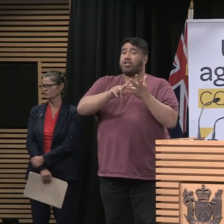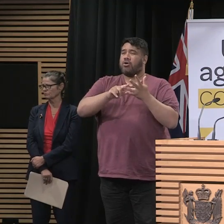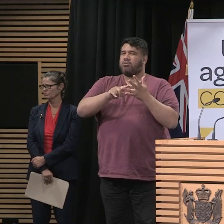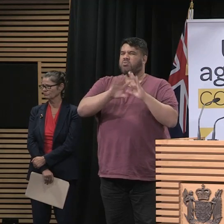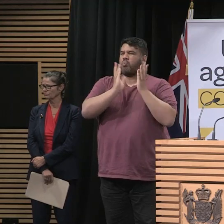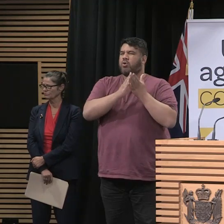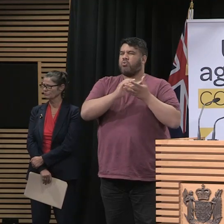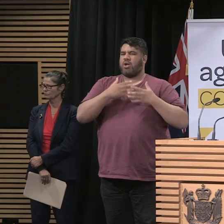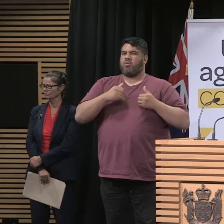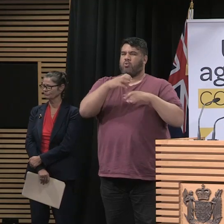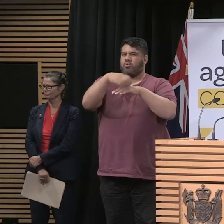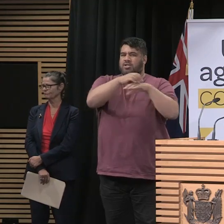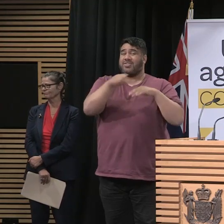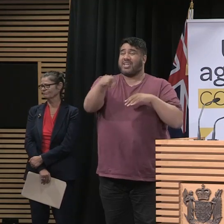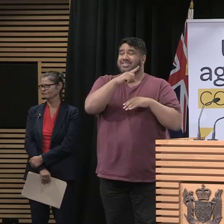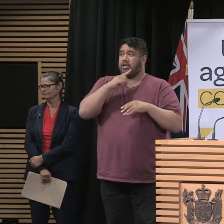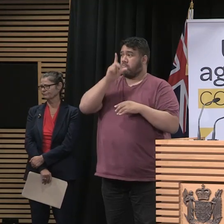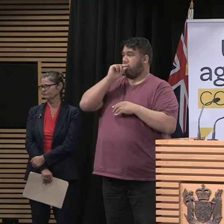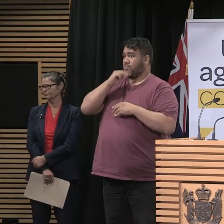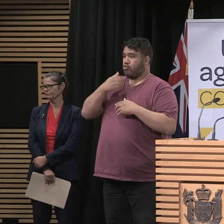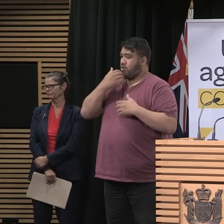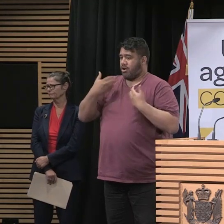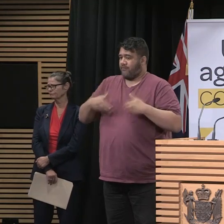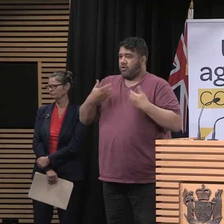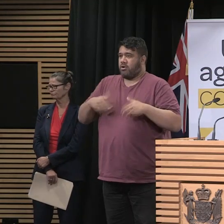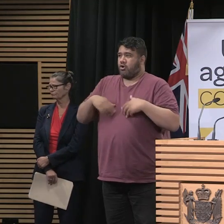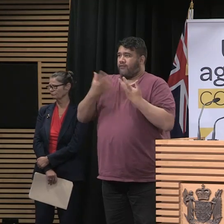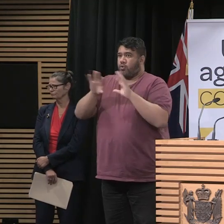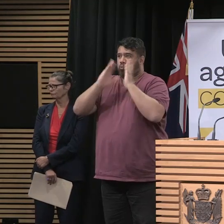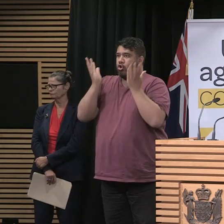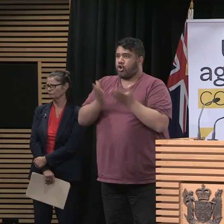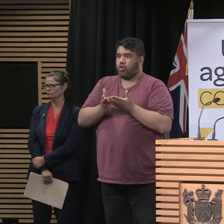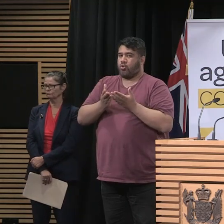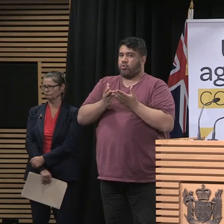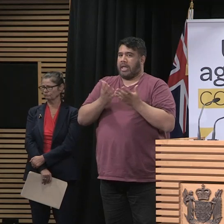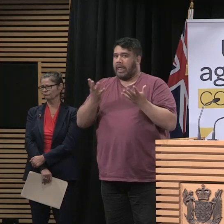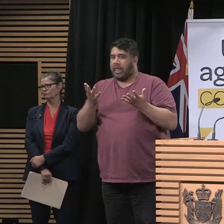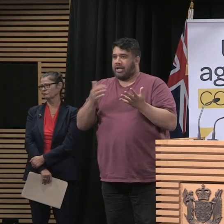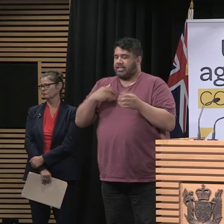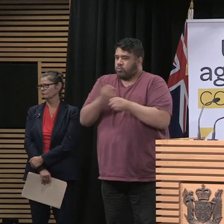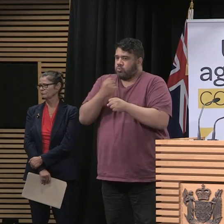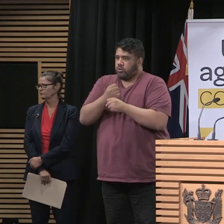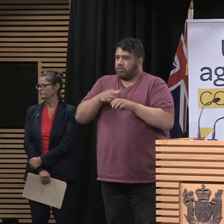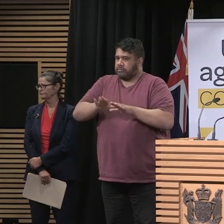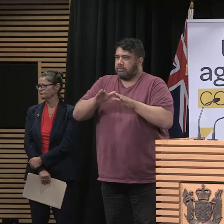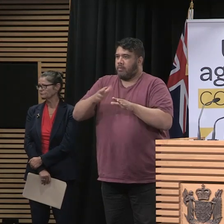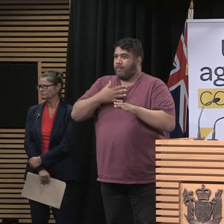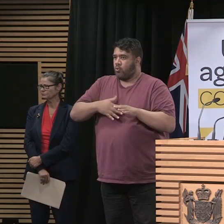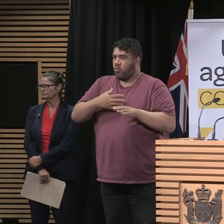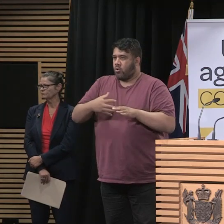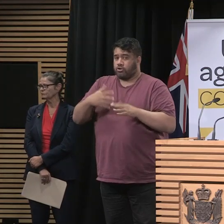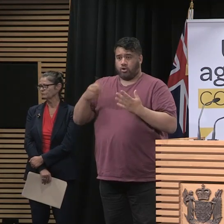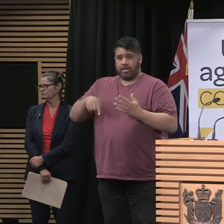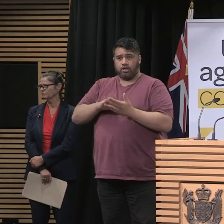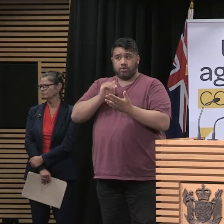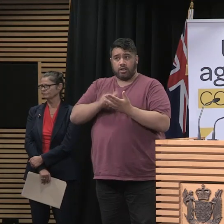and they want manufacturing increased by 40%. What is New Zealand doing? Do we have an accurate stock take of our supply